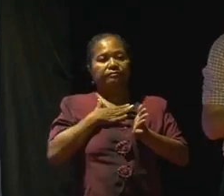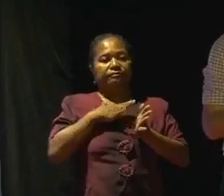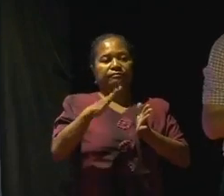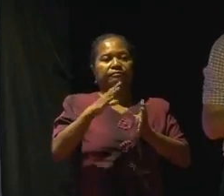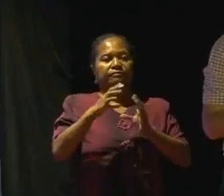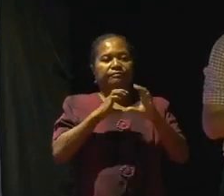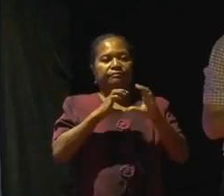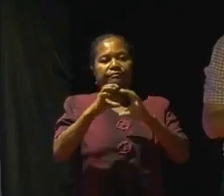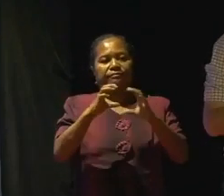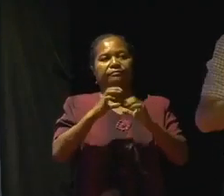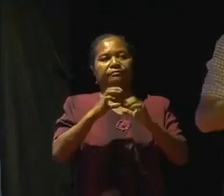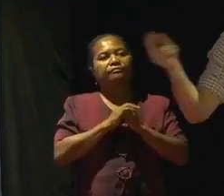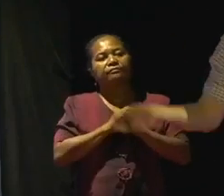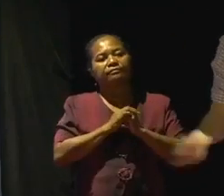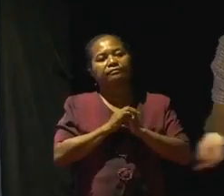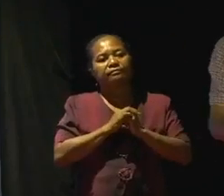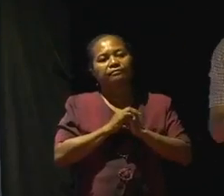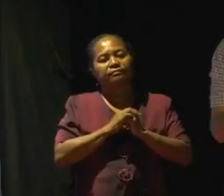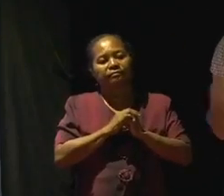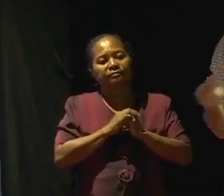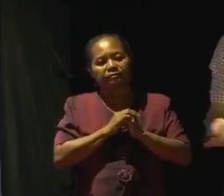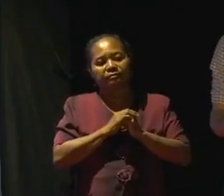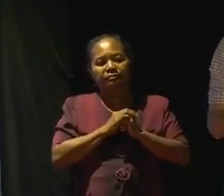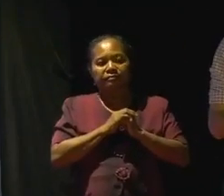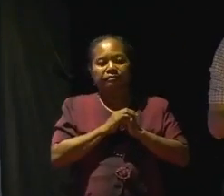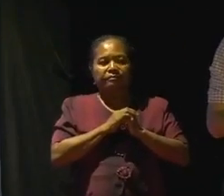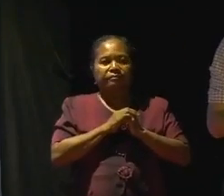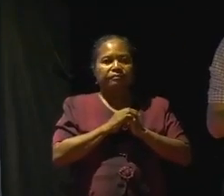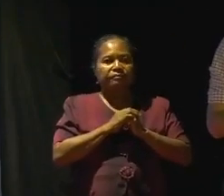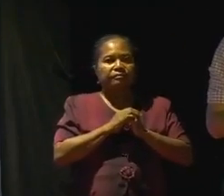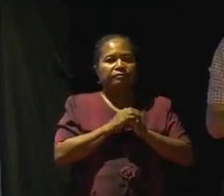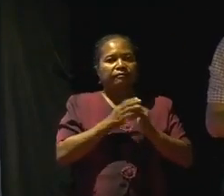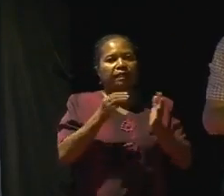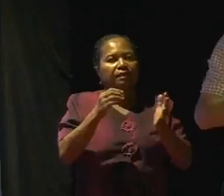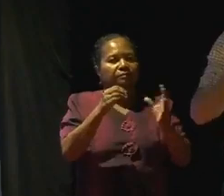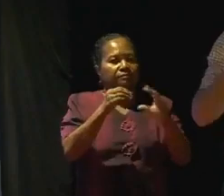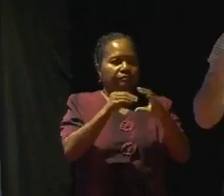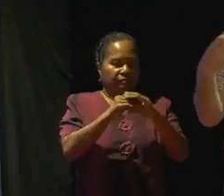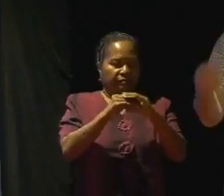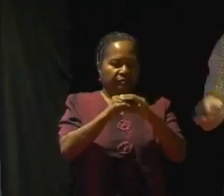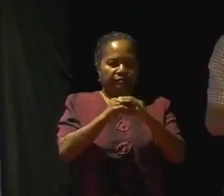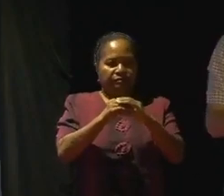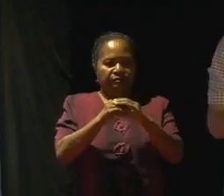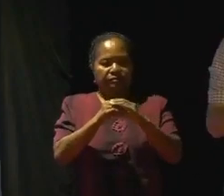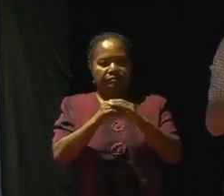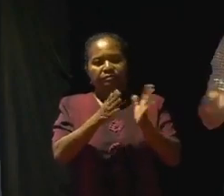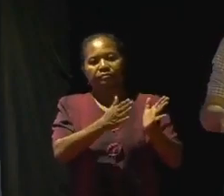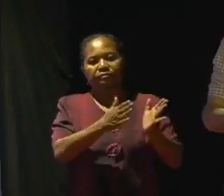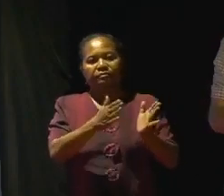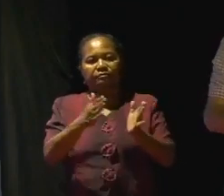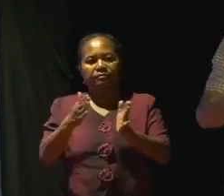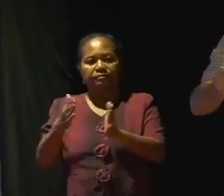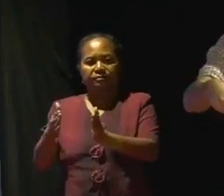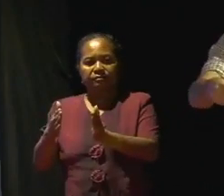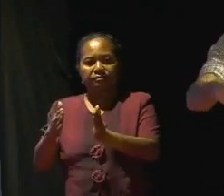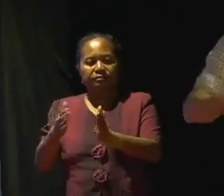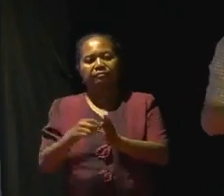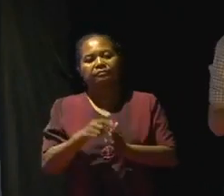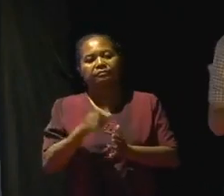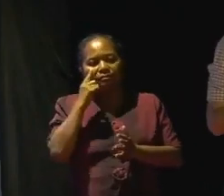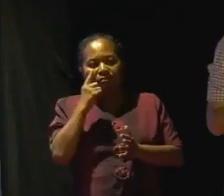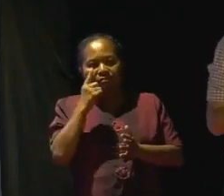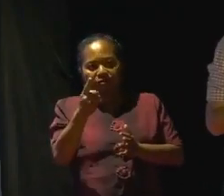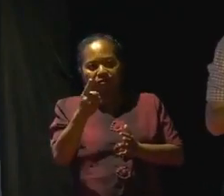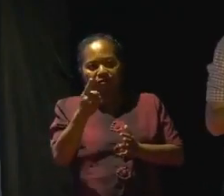card-based payments. Okay, so Caroline's talked about bank transfers and and point of sale. Point of sale, it might seem